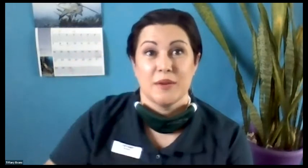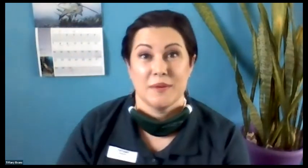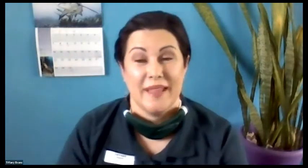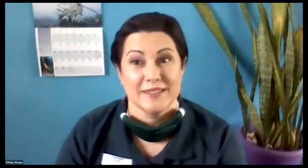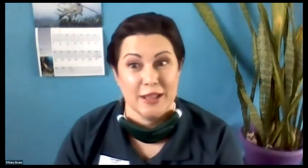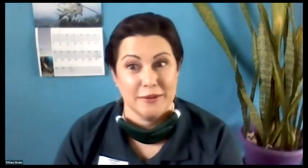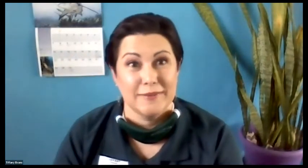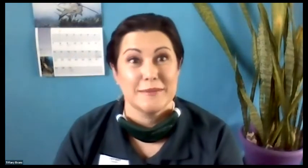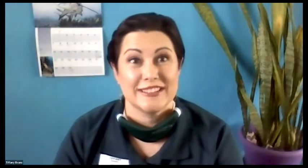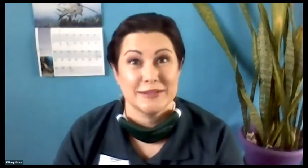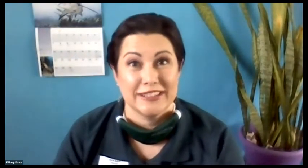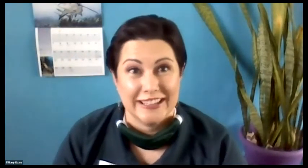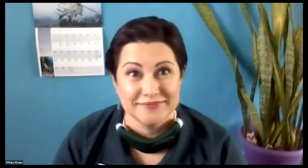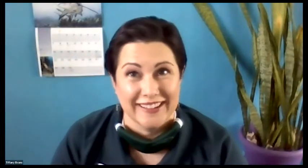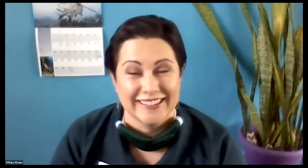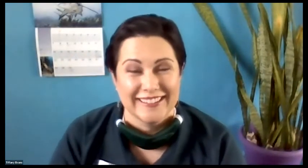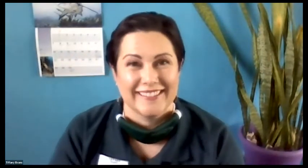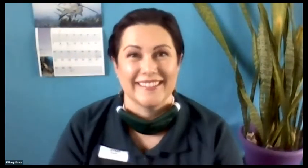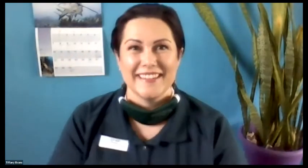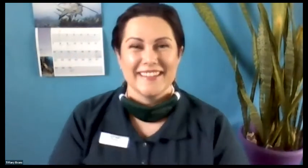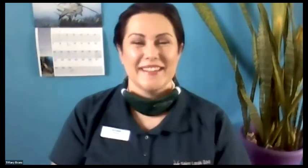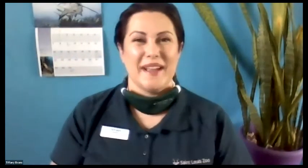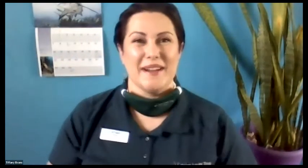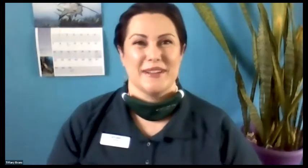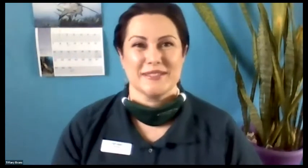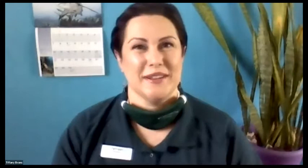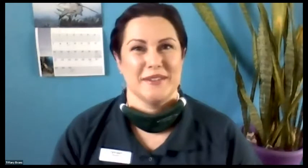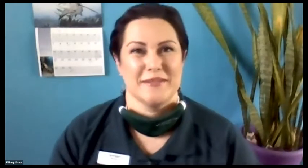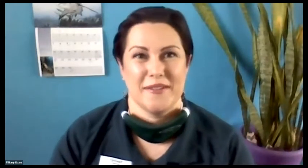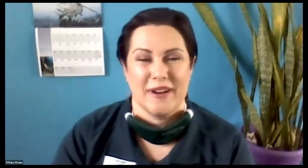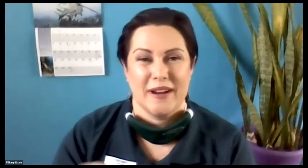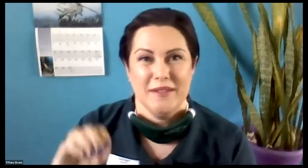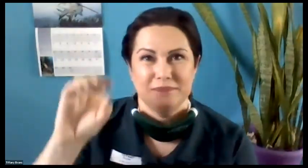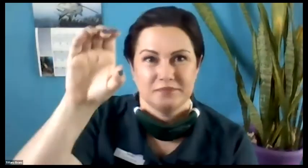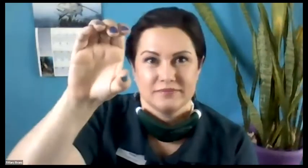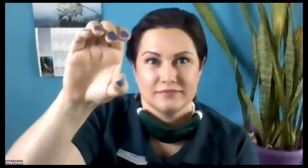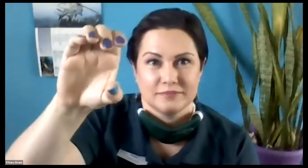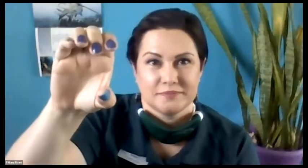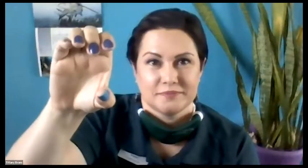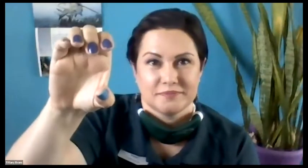That was a long one. I'm going to do it again. Okay, I'm going to go slow. Here we go. Ready?